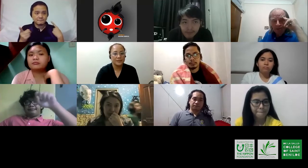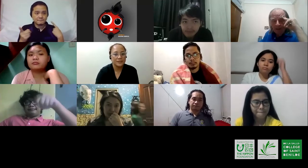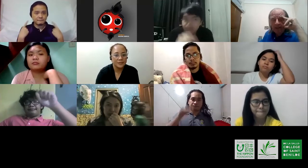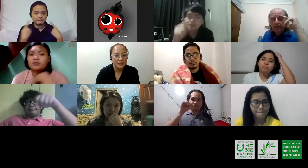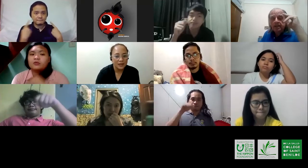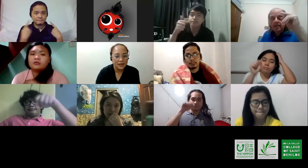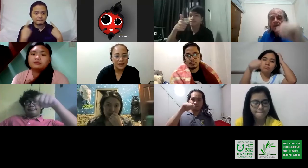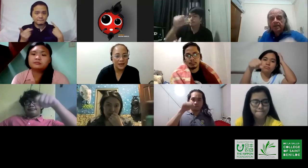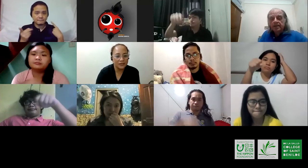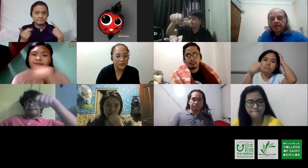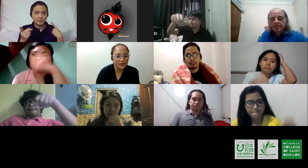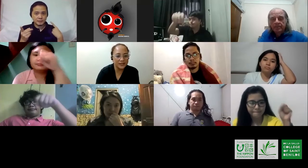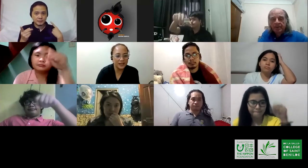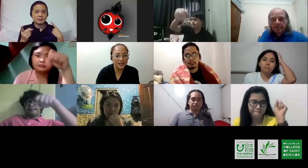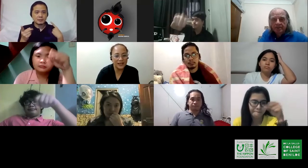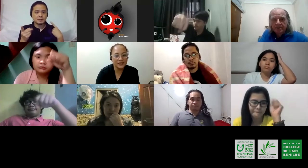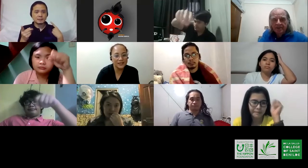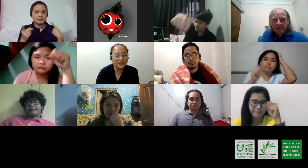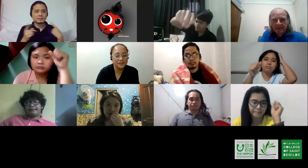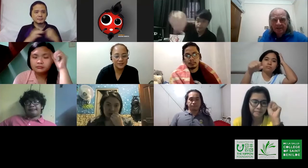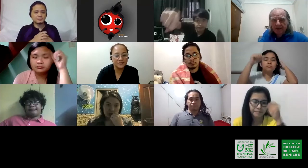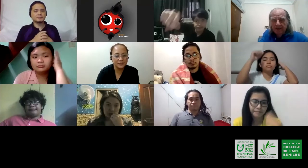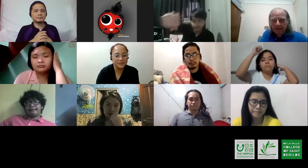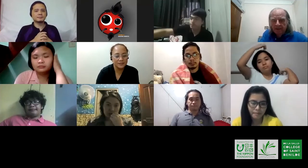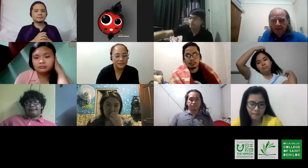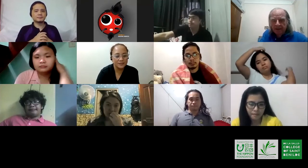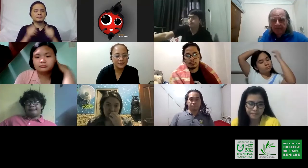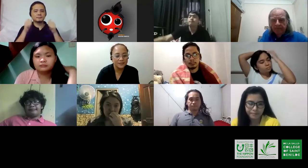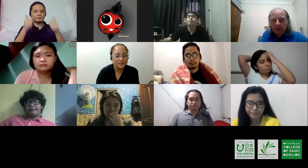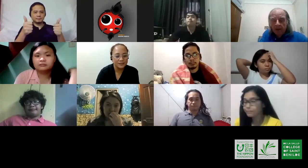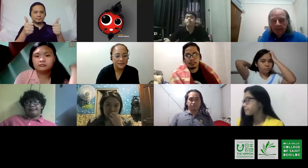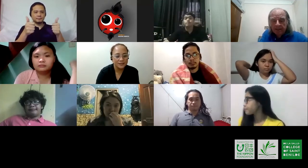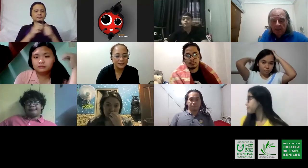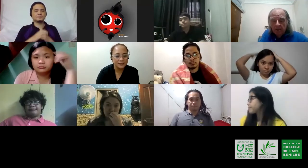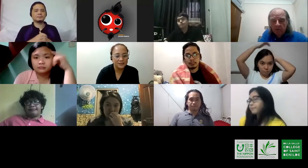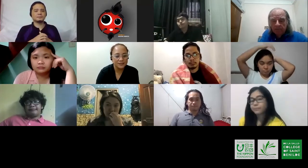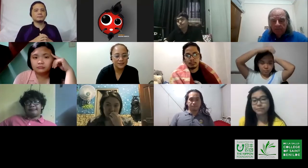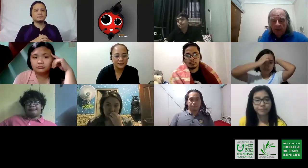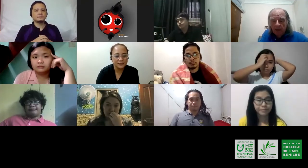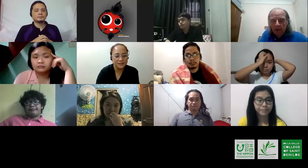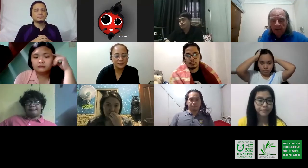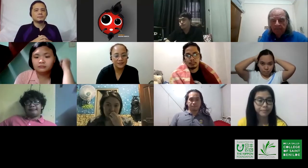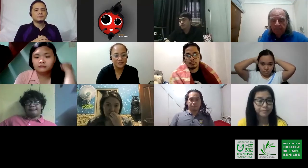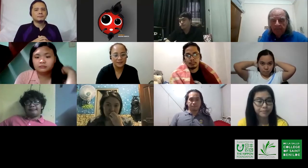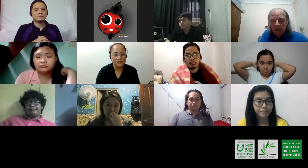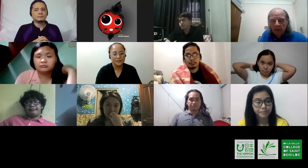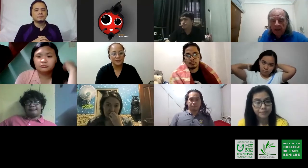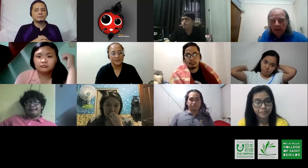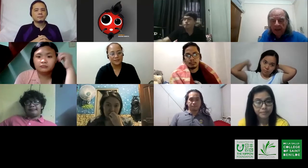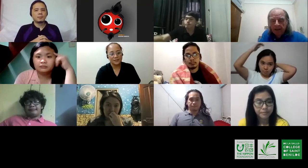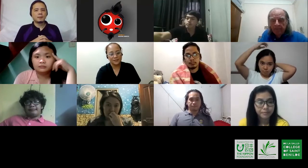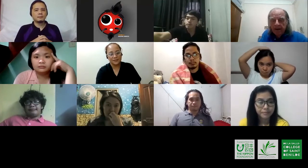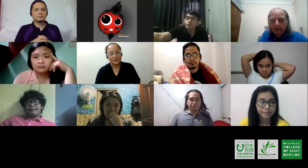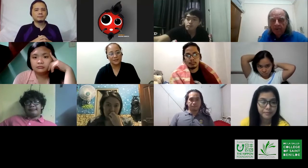Okay. Everybody's saying yes. Yes, okay. So um, in the